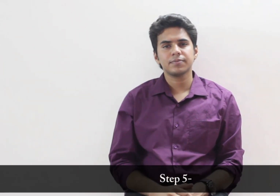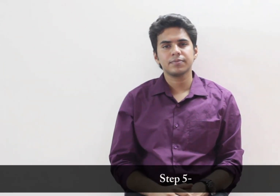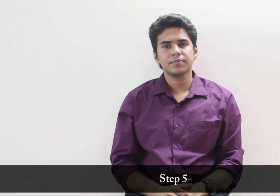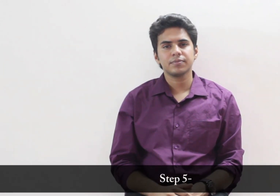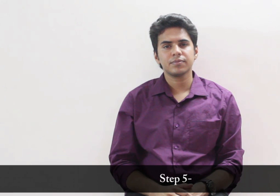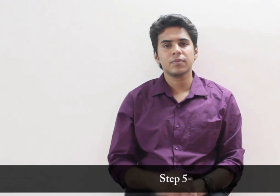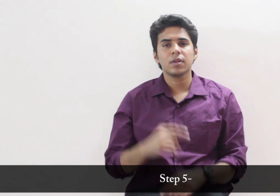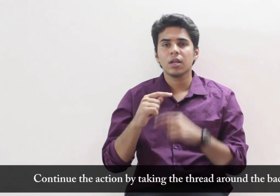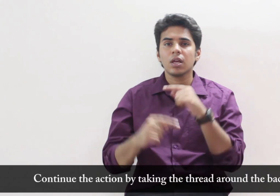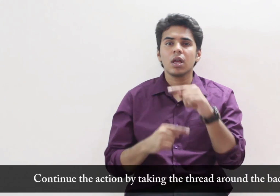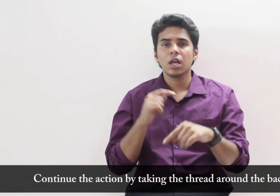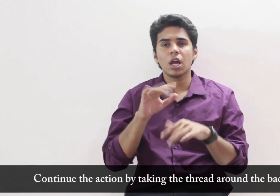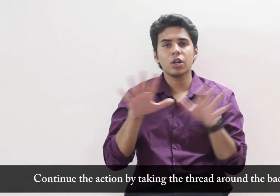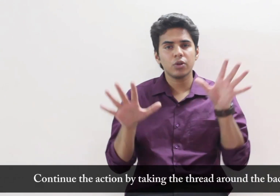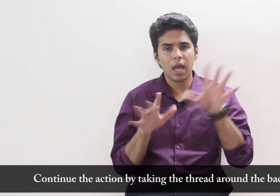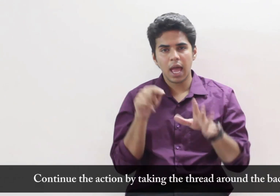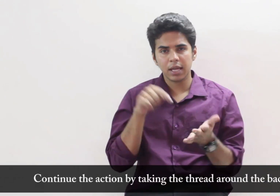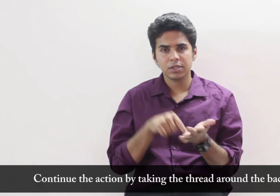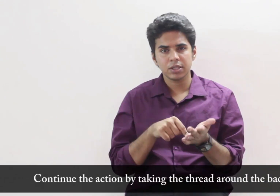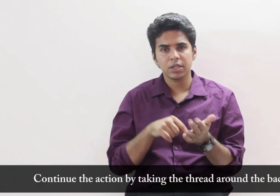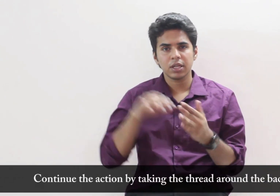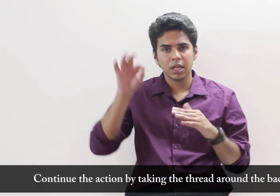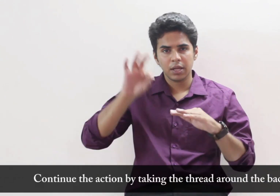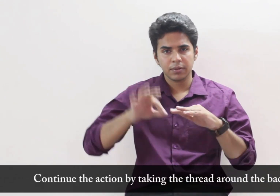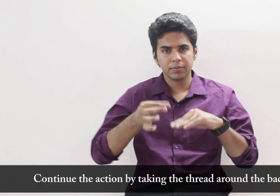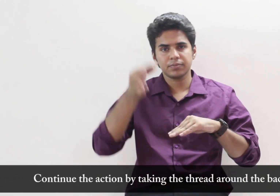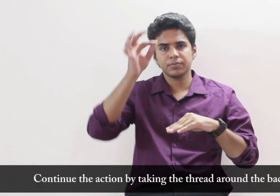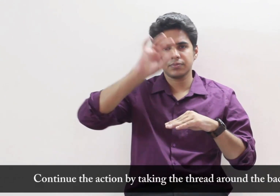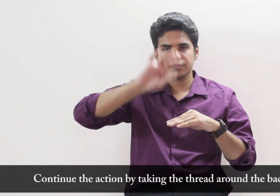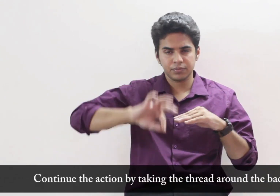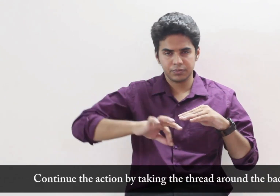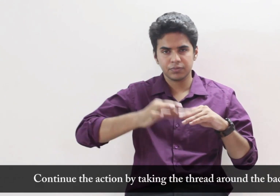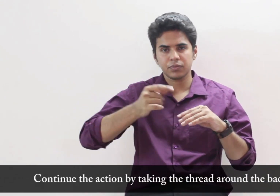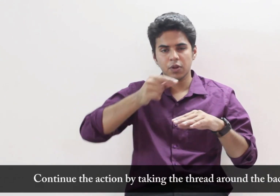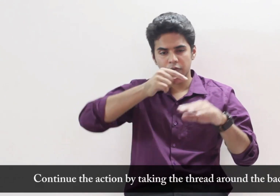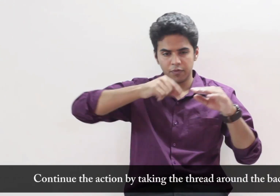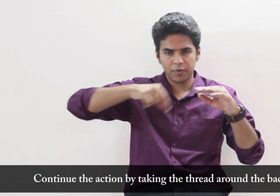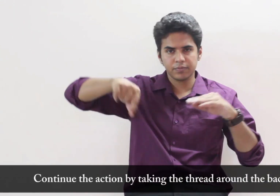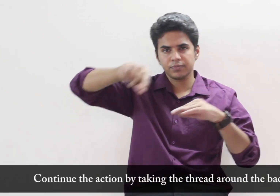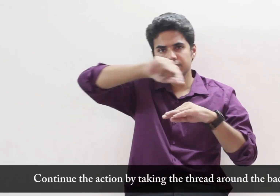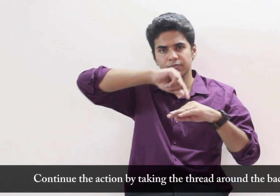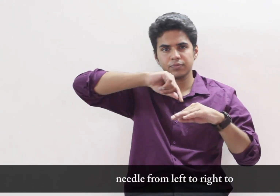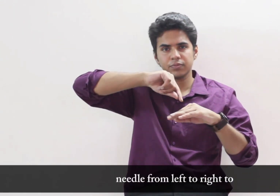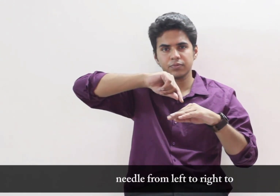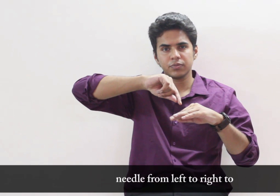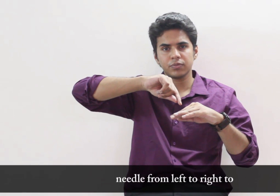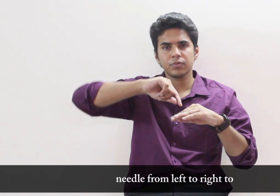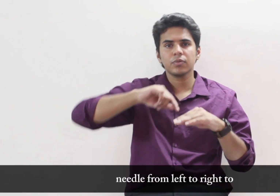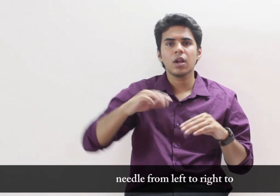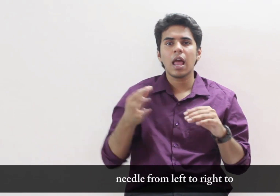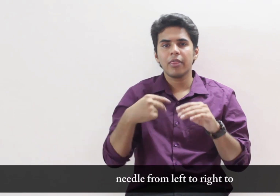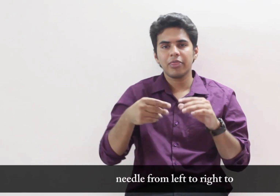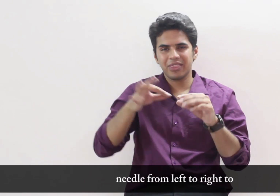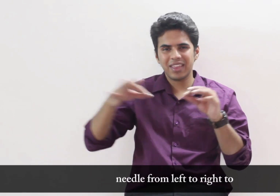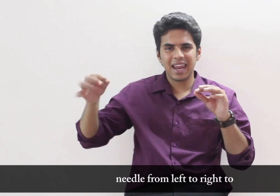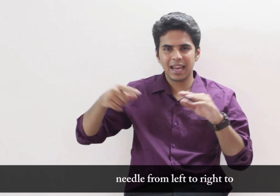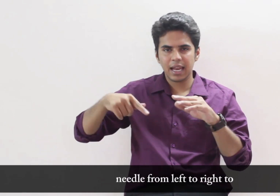5. Continue the action by taking the thread around the back of the needle from left